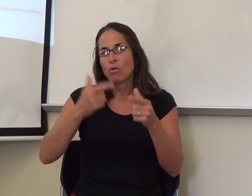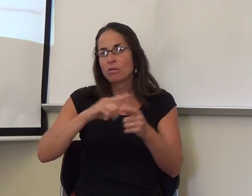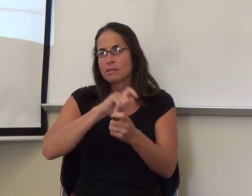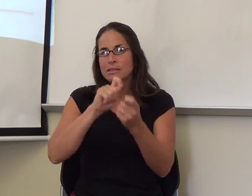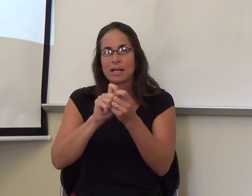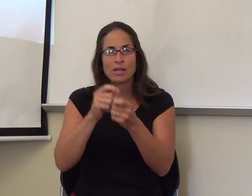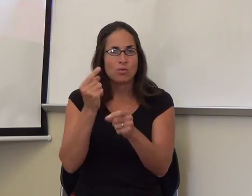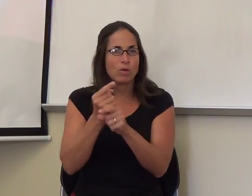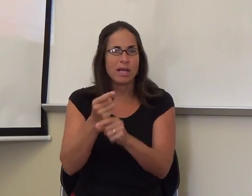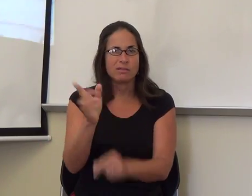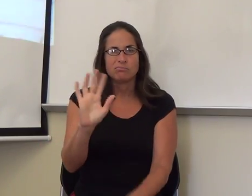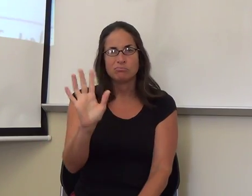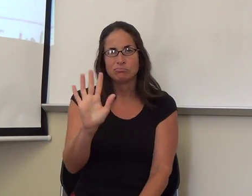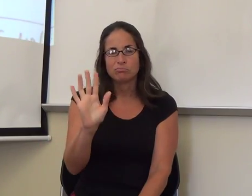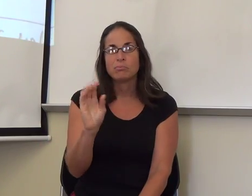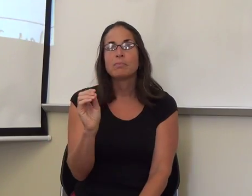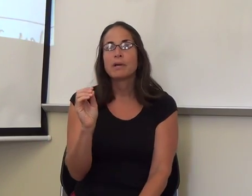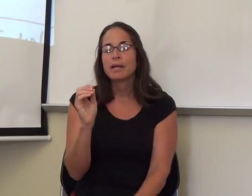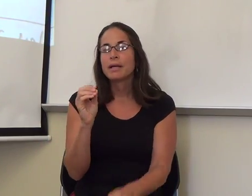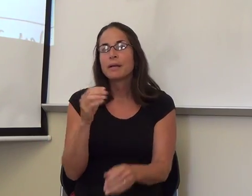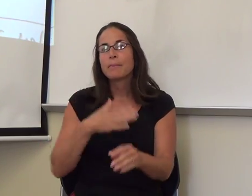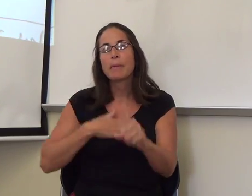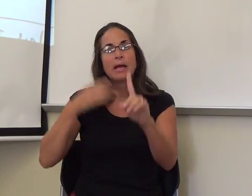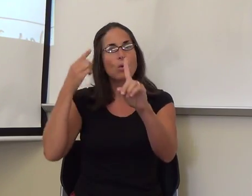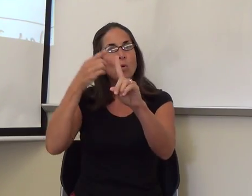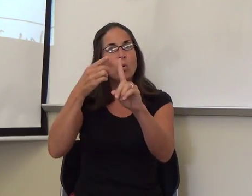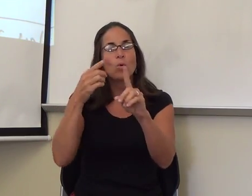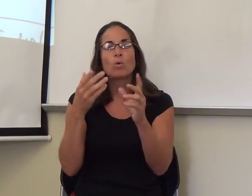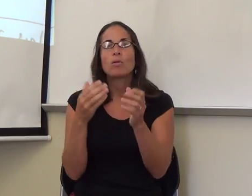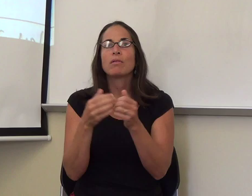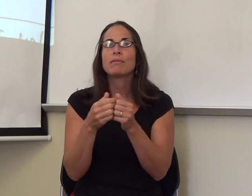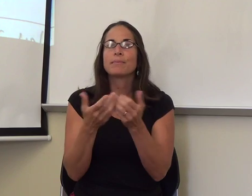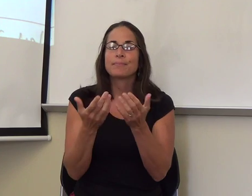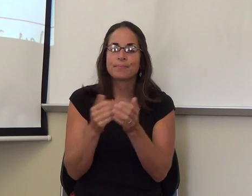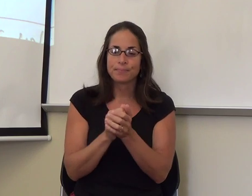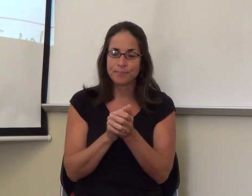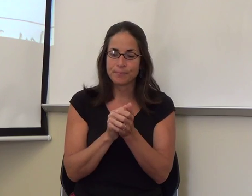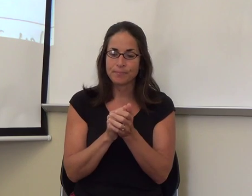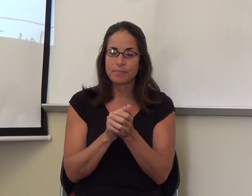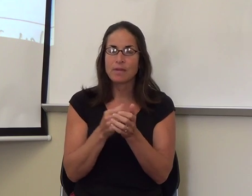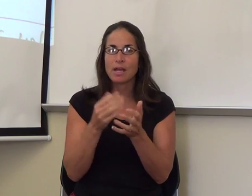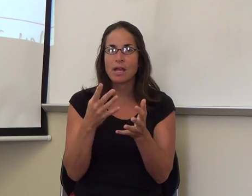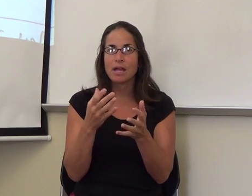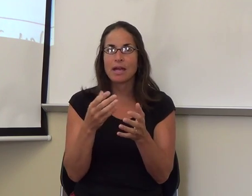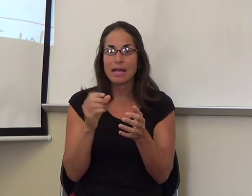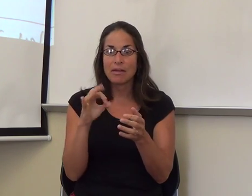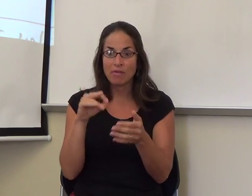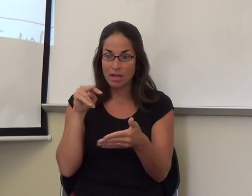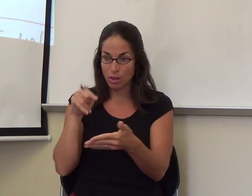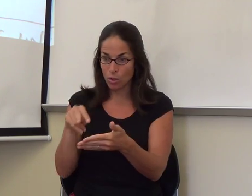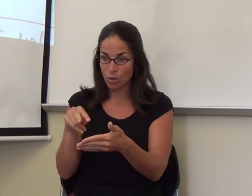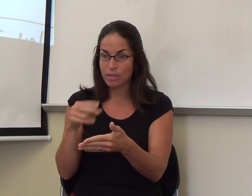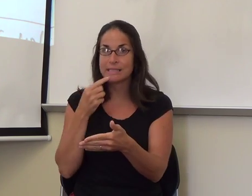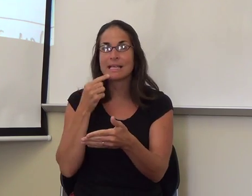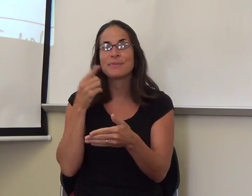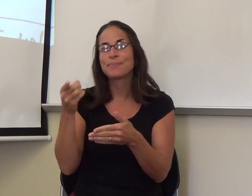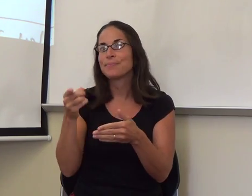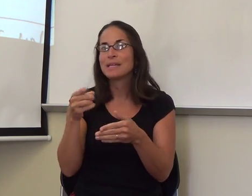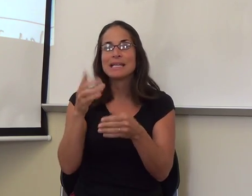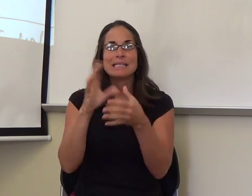but that when I say to you, that's a sentence fragment, right? You're at